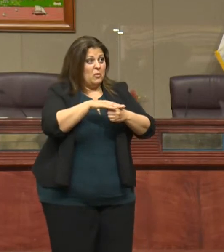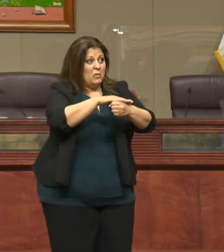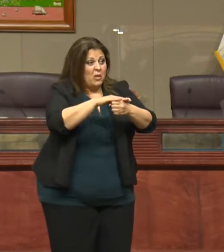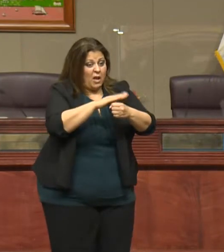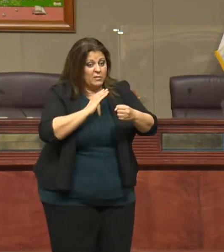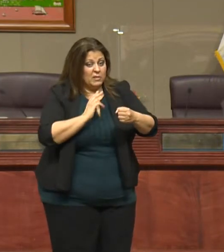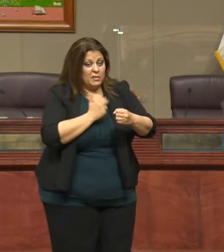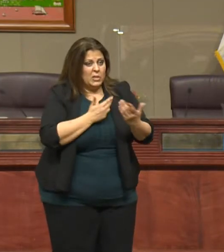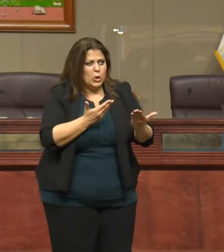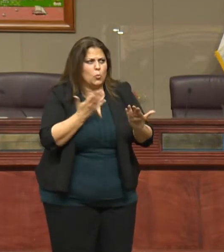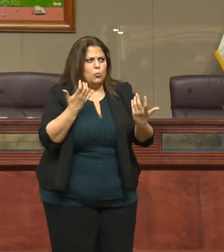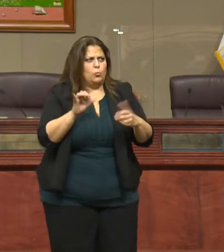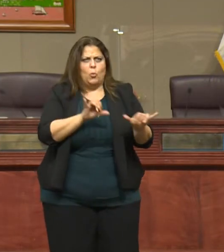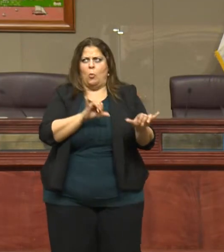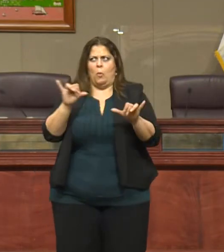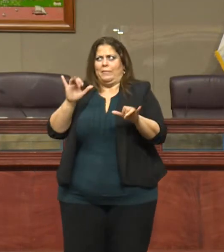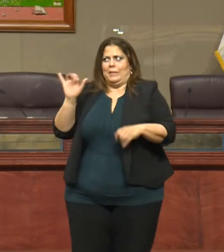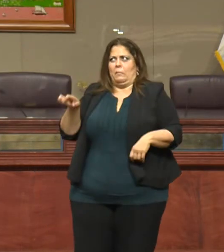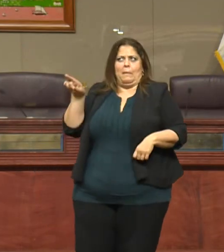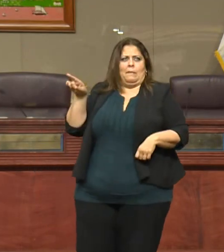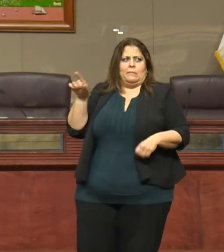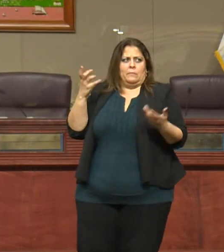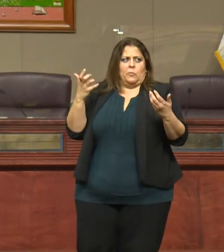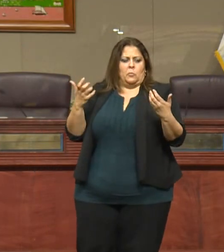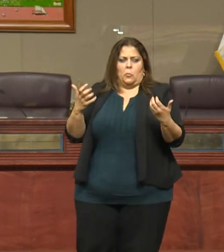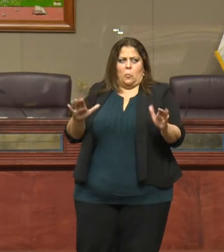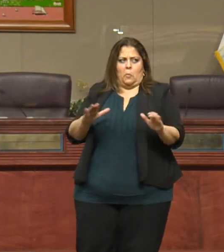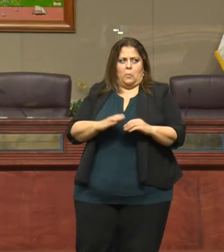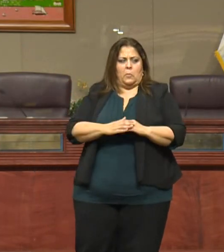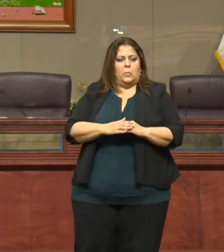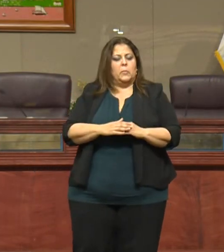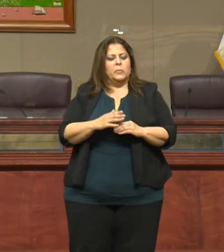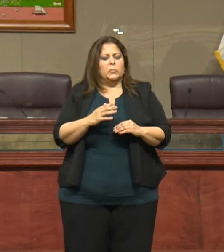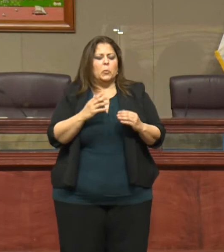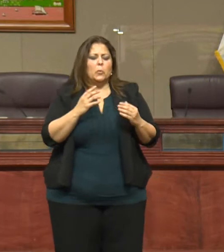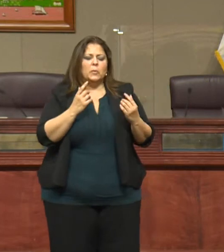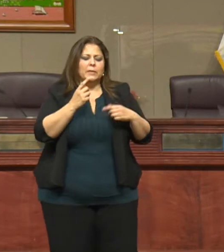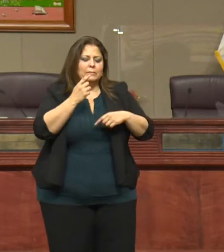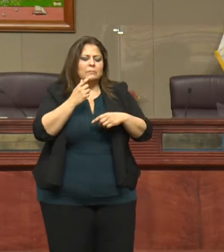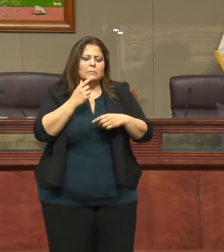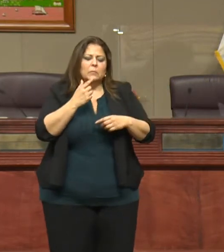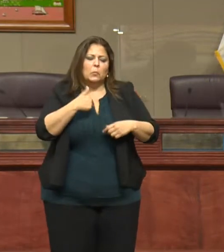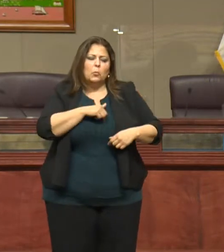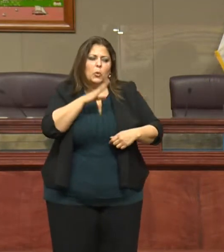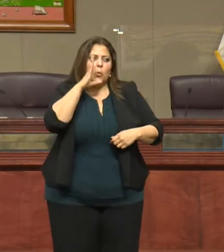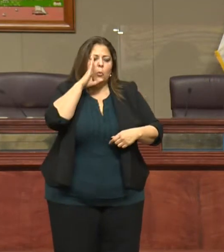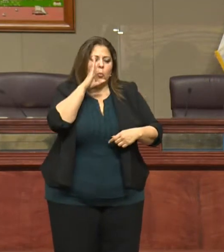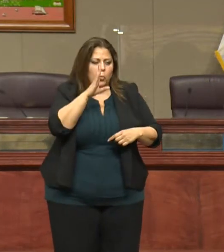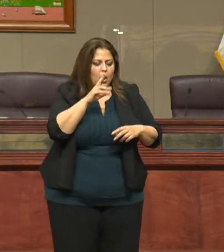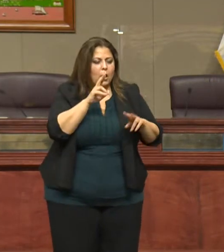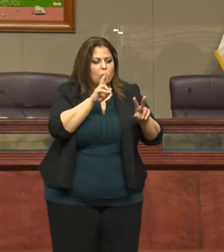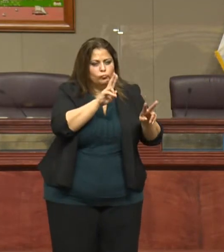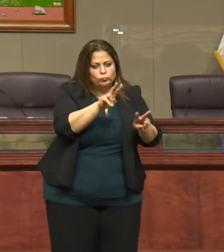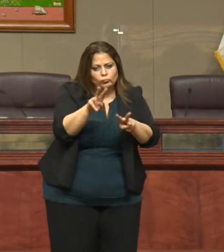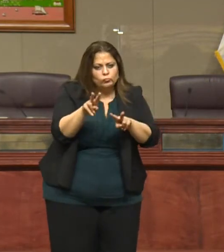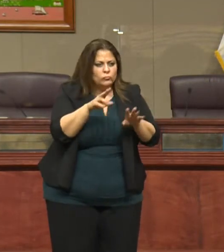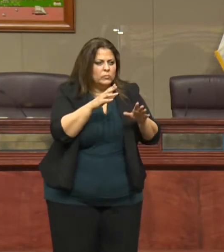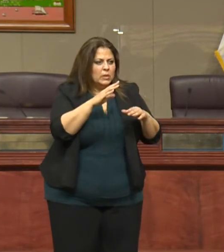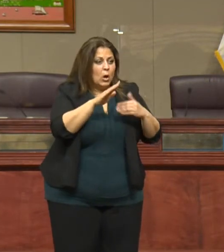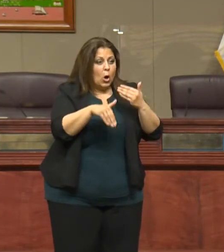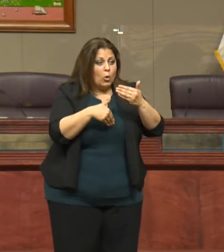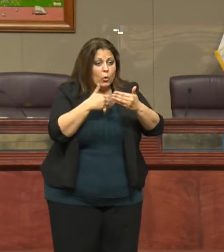will strategically look to move geographically around the